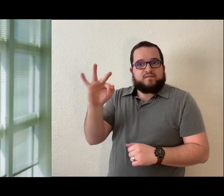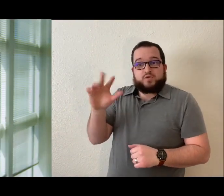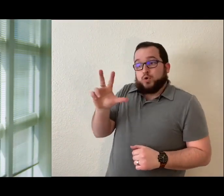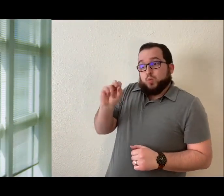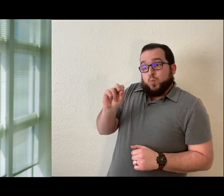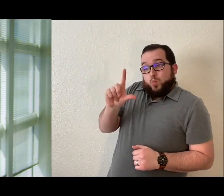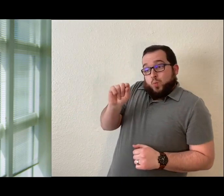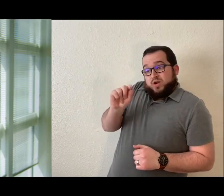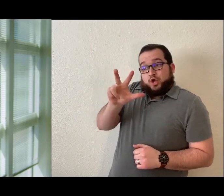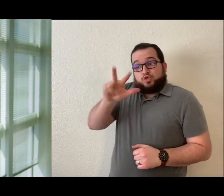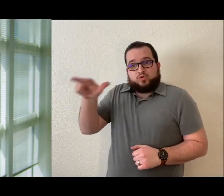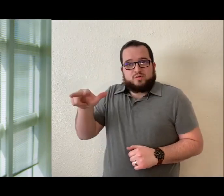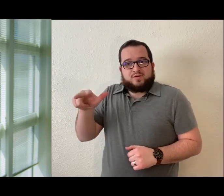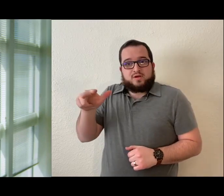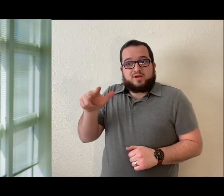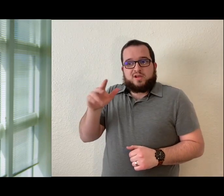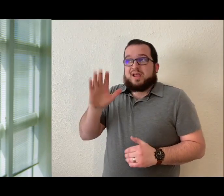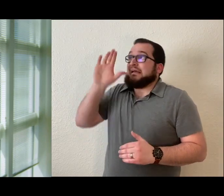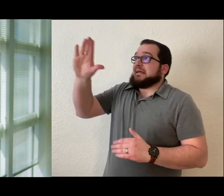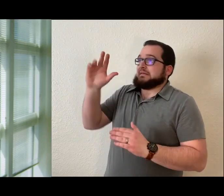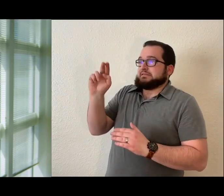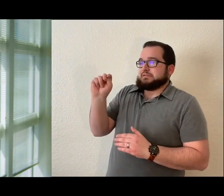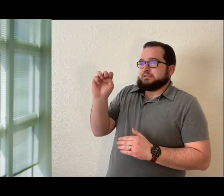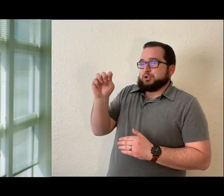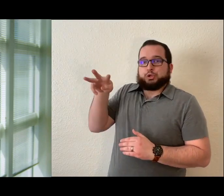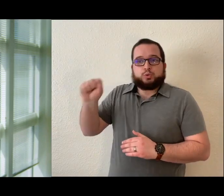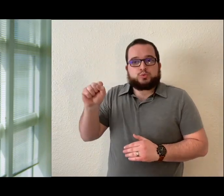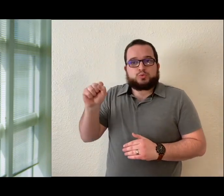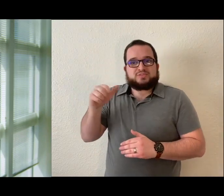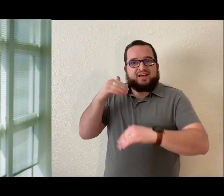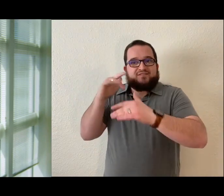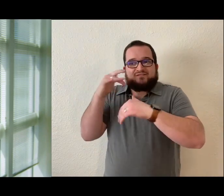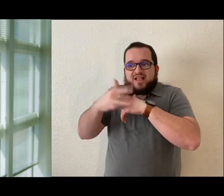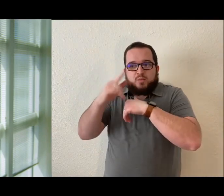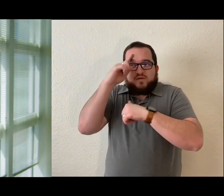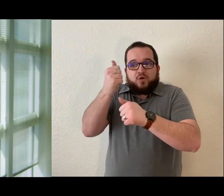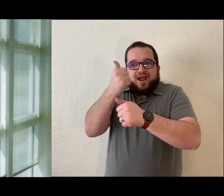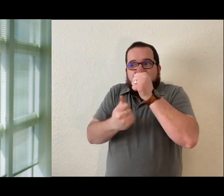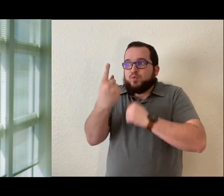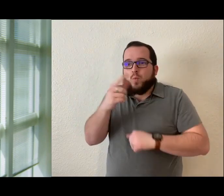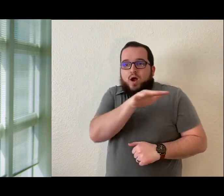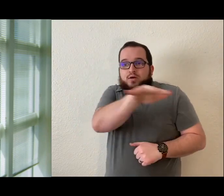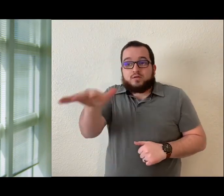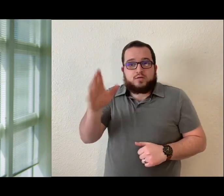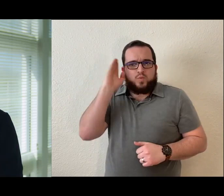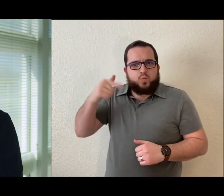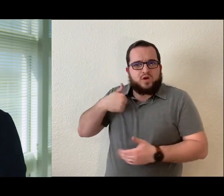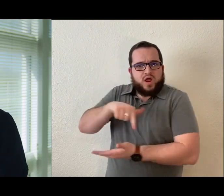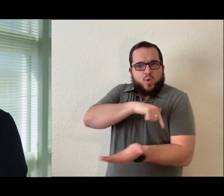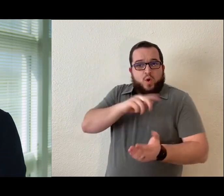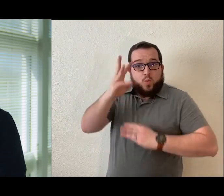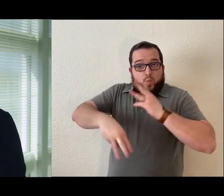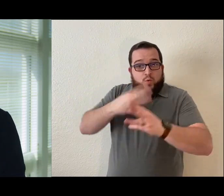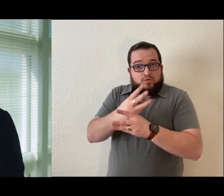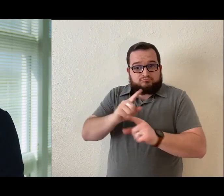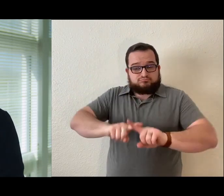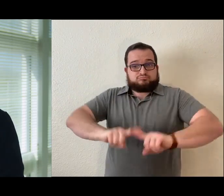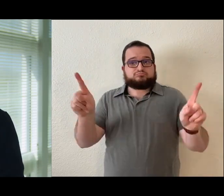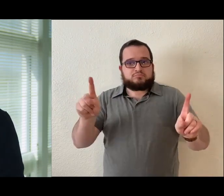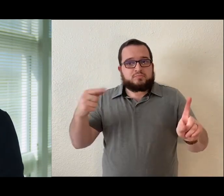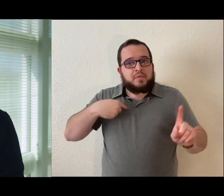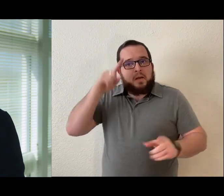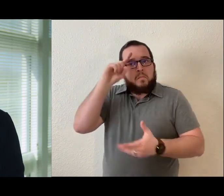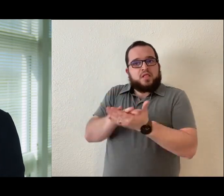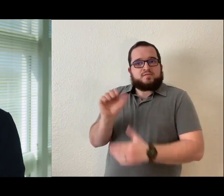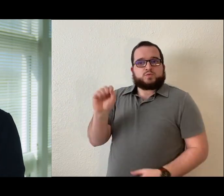by 2033, the good news was truly available to every person on earth? What would that mean? Would our world look any